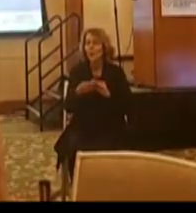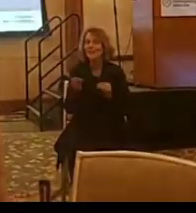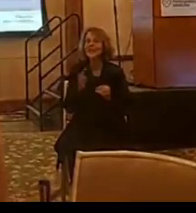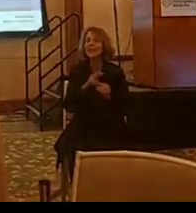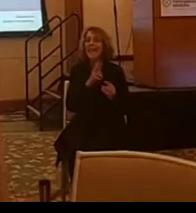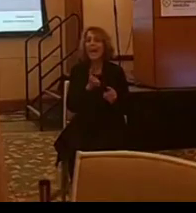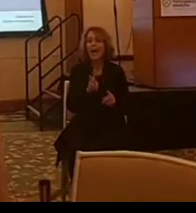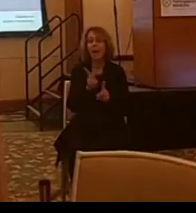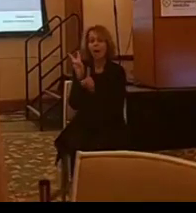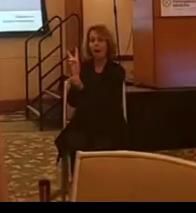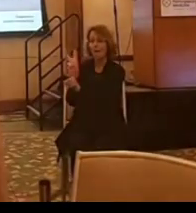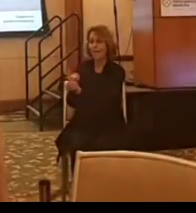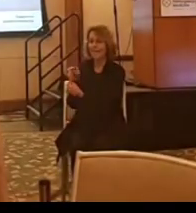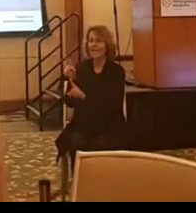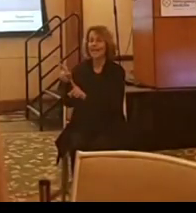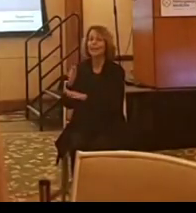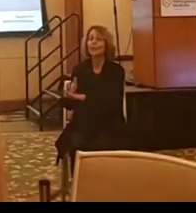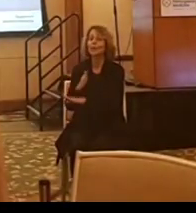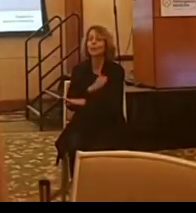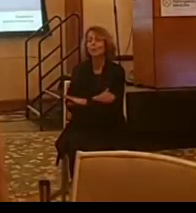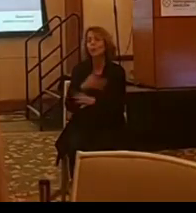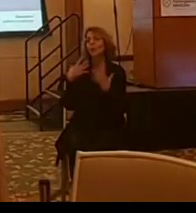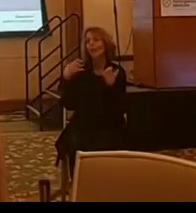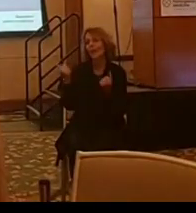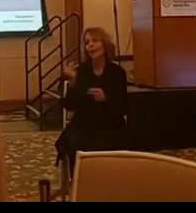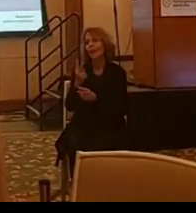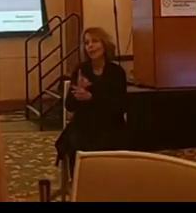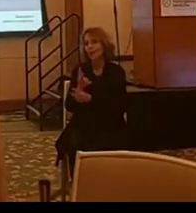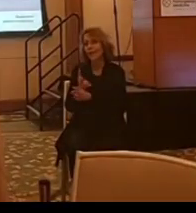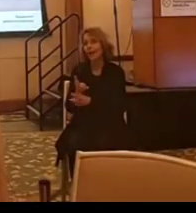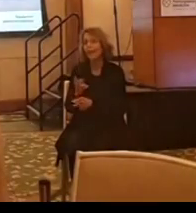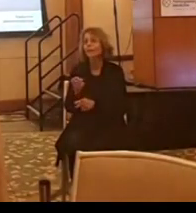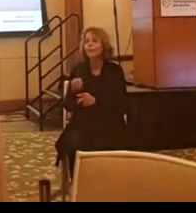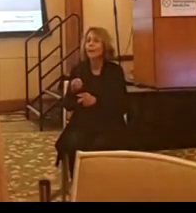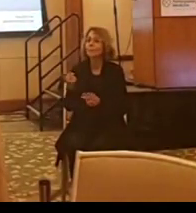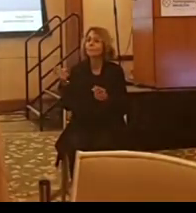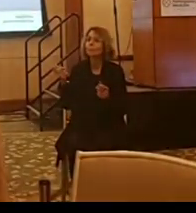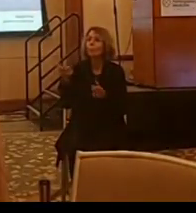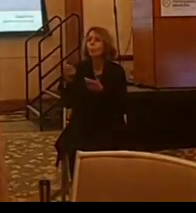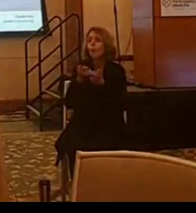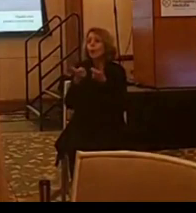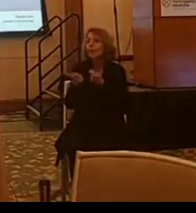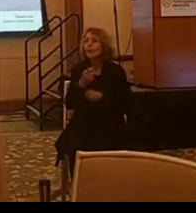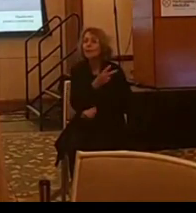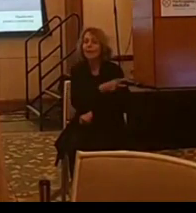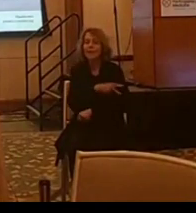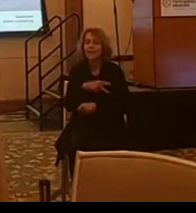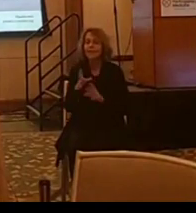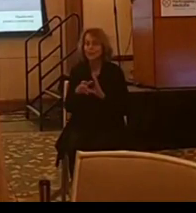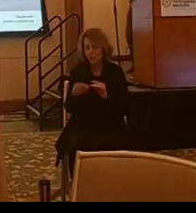healthcare world through patient storytelling, and et cetera. So I'm going to hand off to Maggie to kick us off for the day.